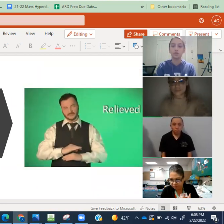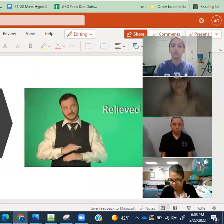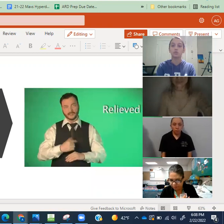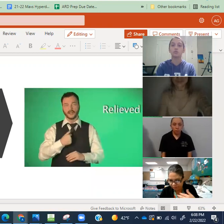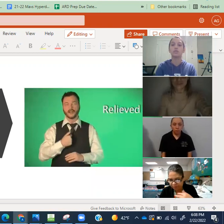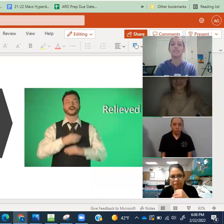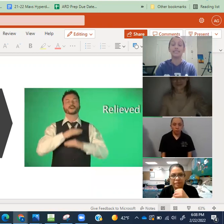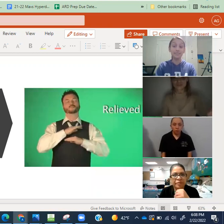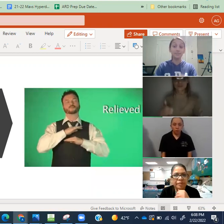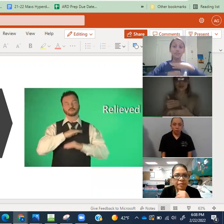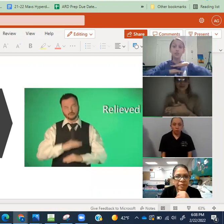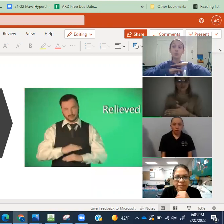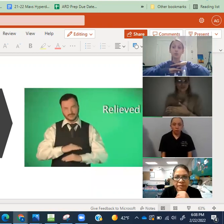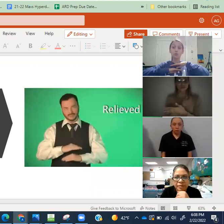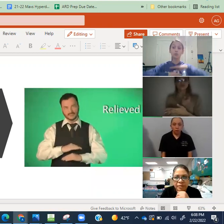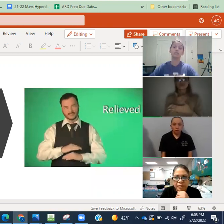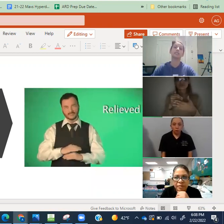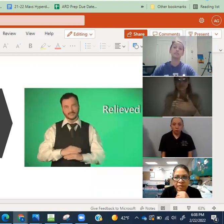New. Relieved.